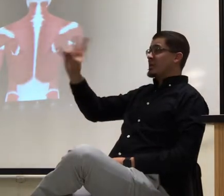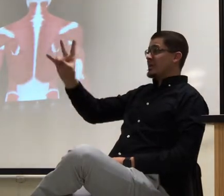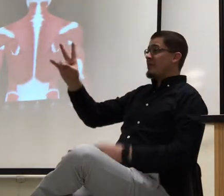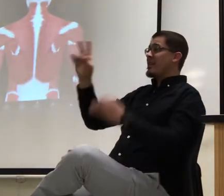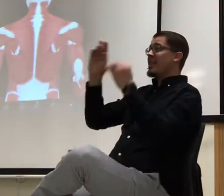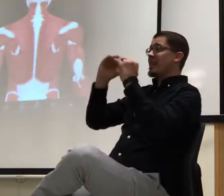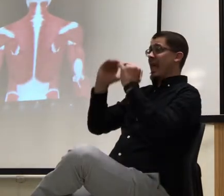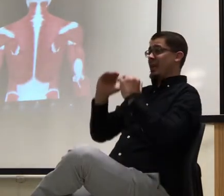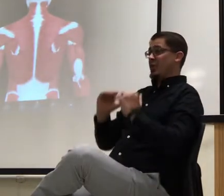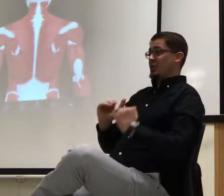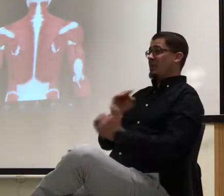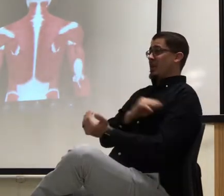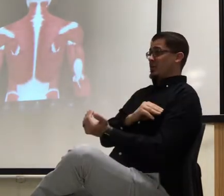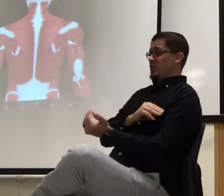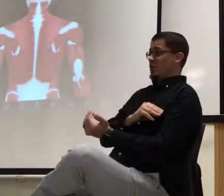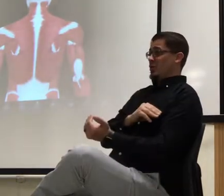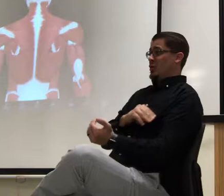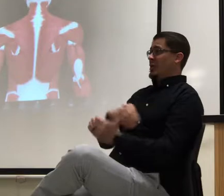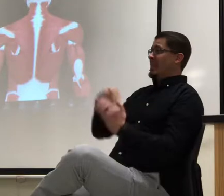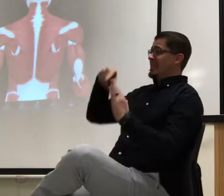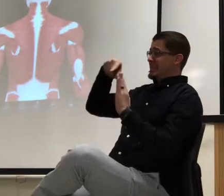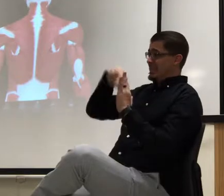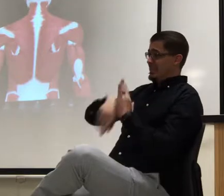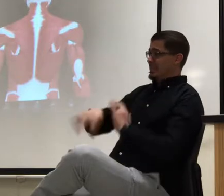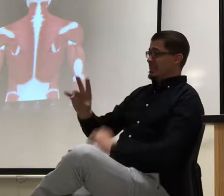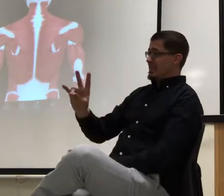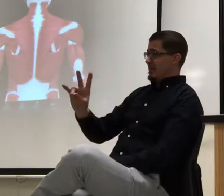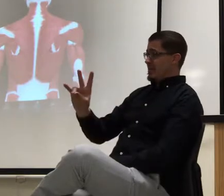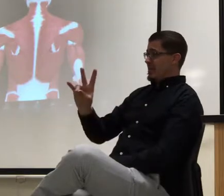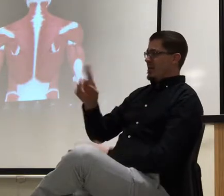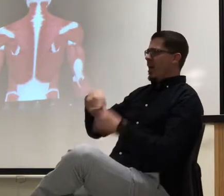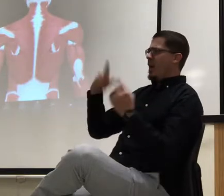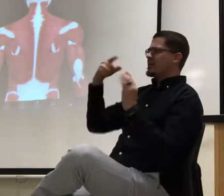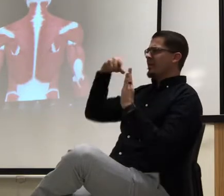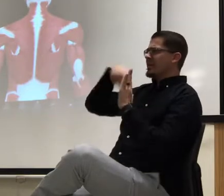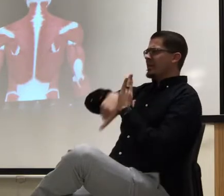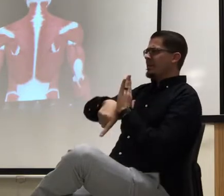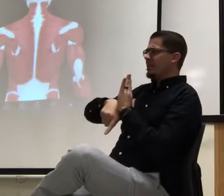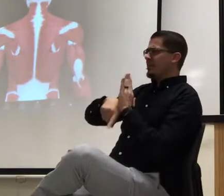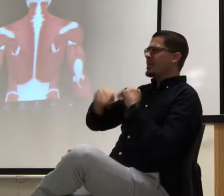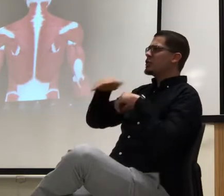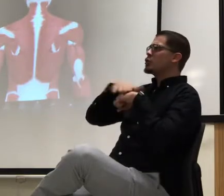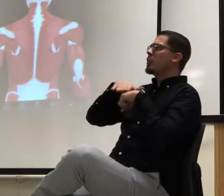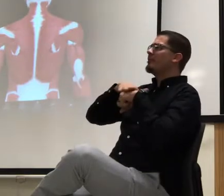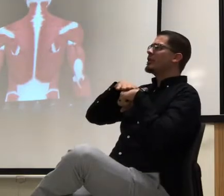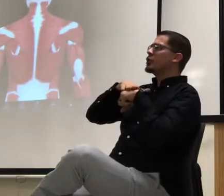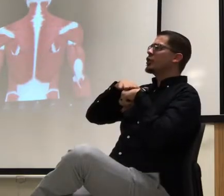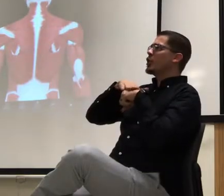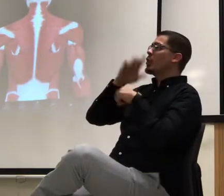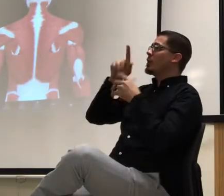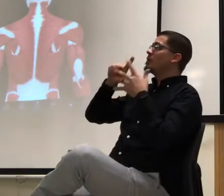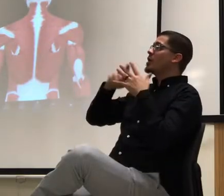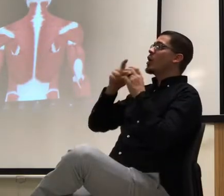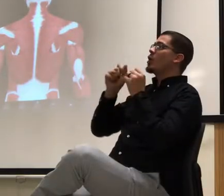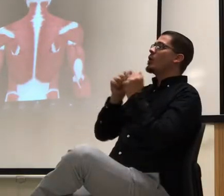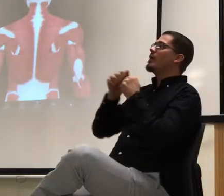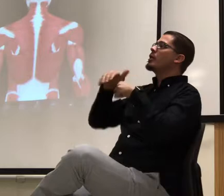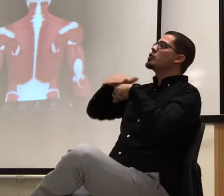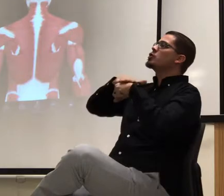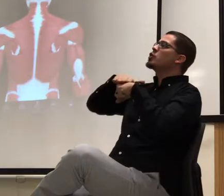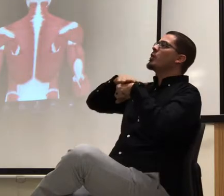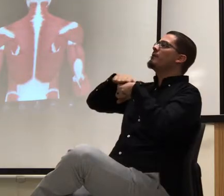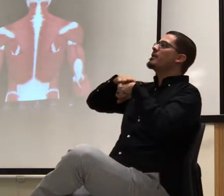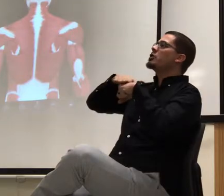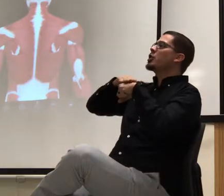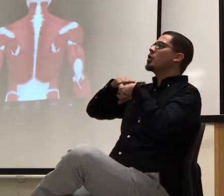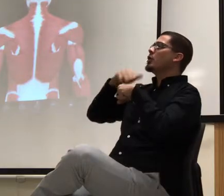So as you layer on top, the 7th layer, what's the opposite of deep? Superficial. So we're starting with the superficial muscle, skin deep.